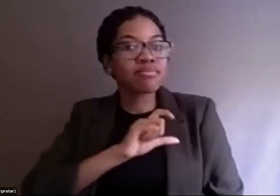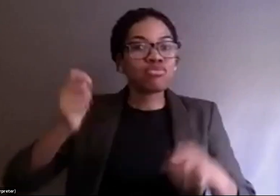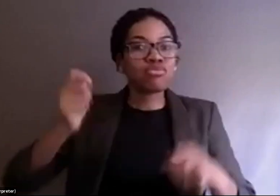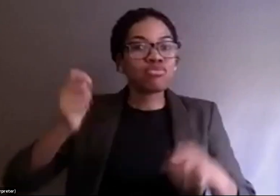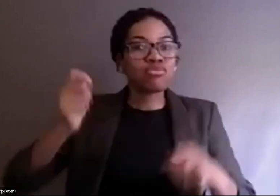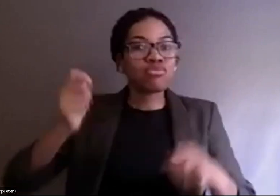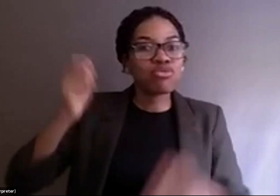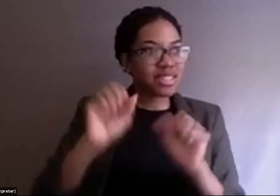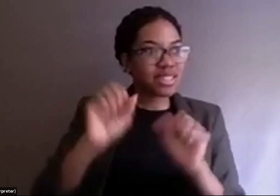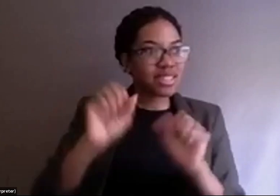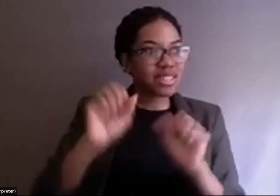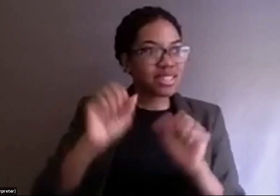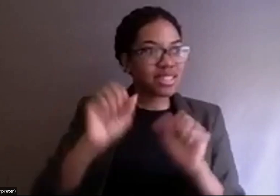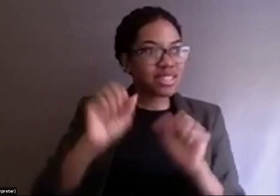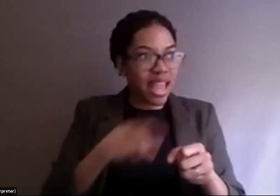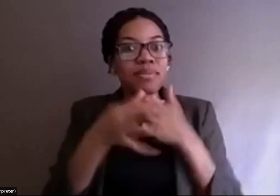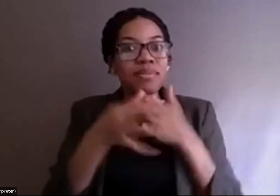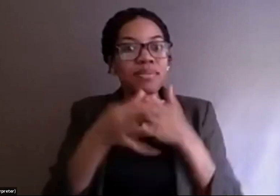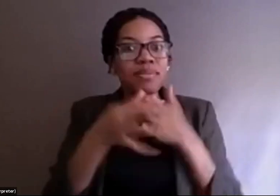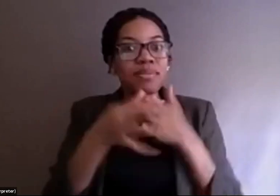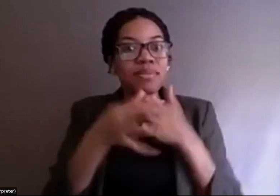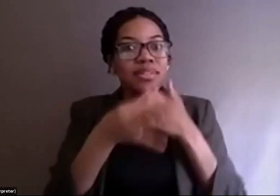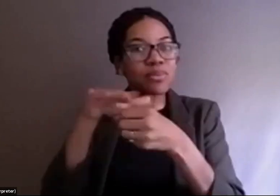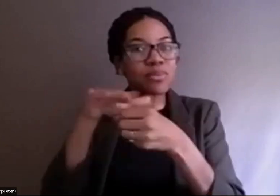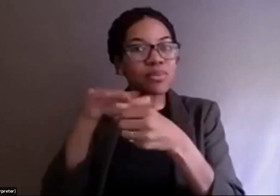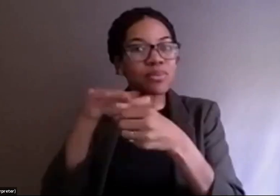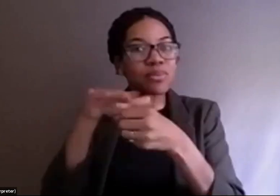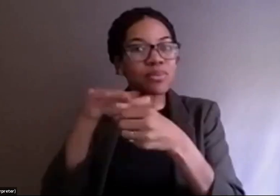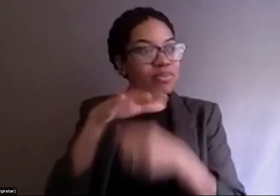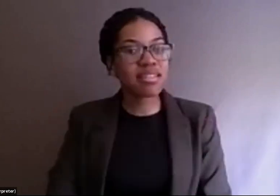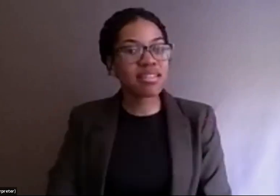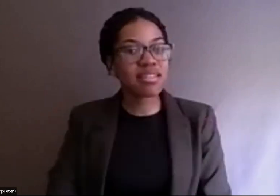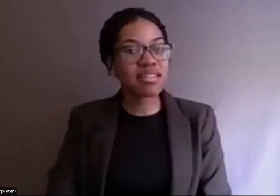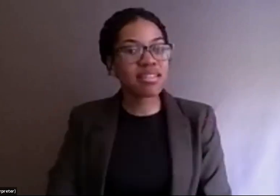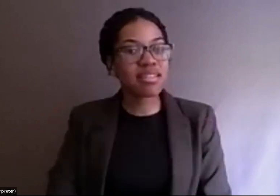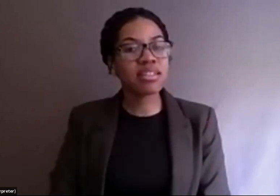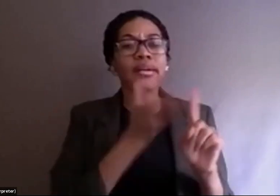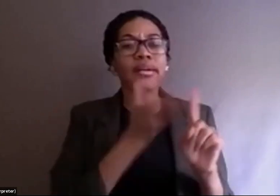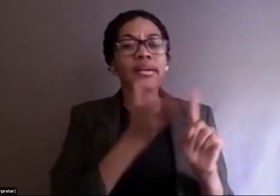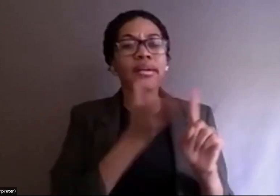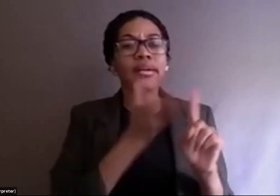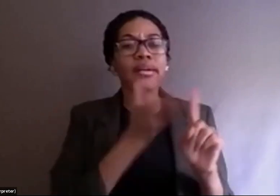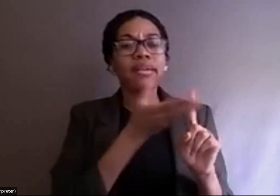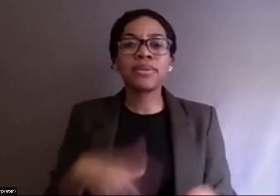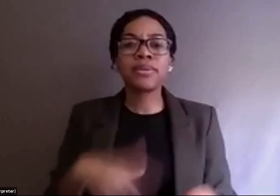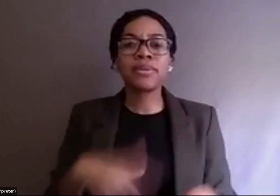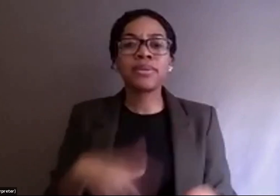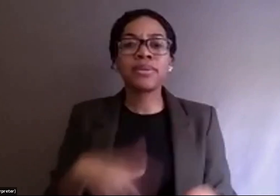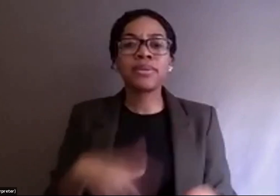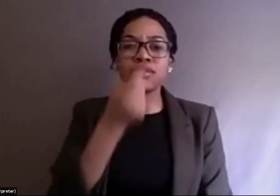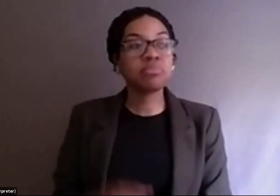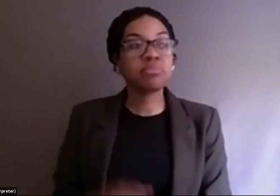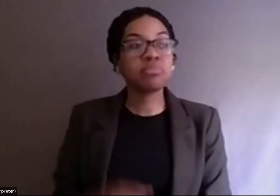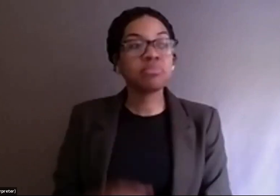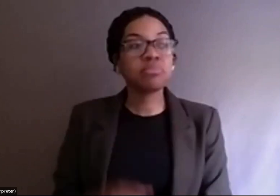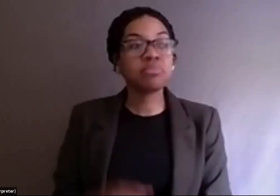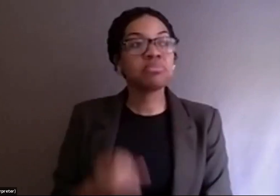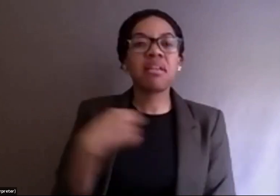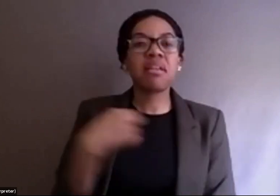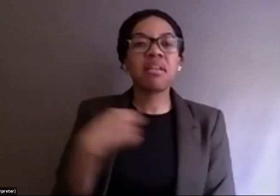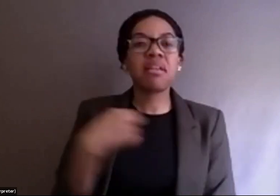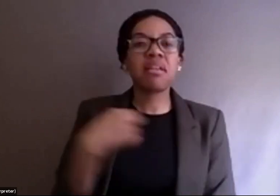and Jennifer Lawson and Judy and Stokely and Willie Ricks and Frau Featherstone, a bunch of, and